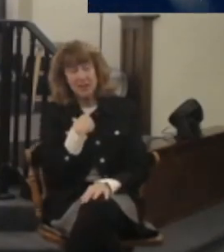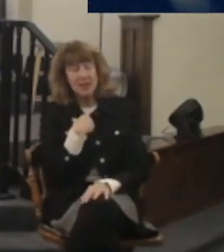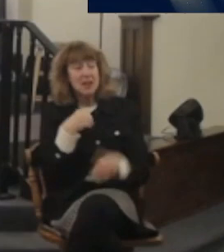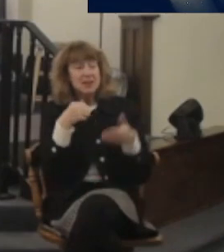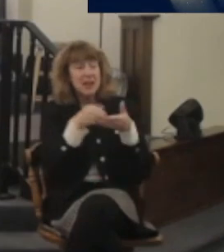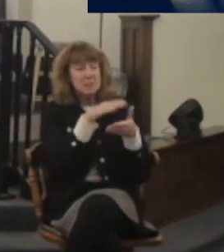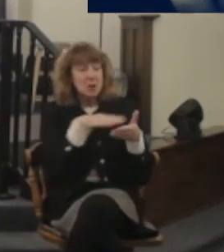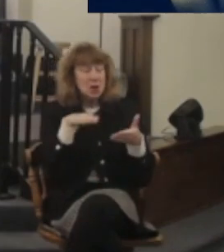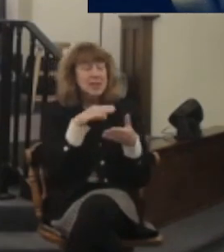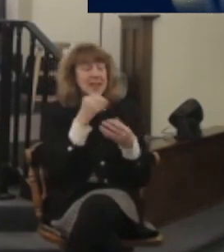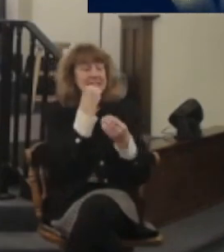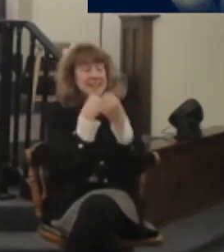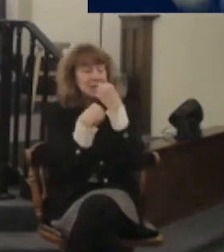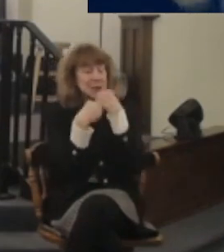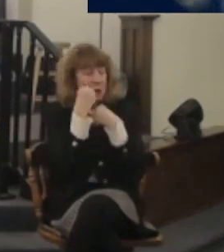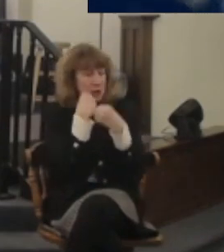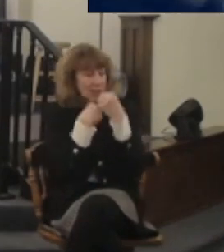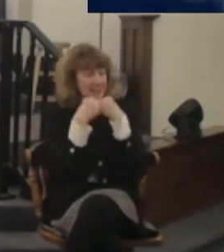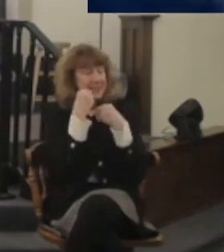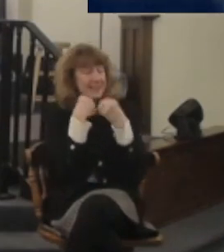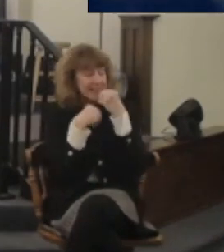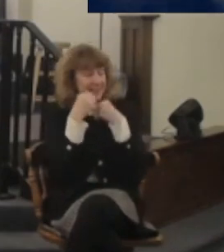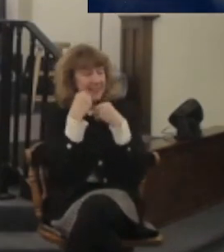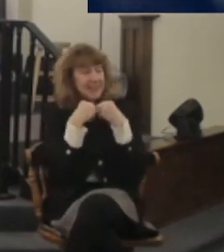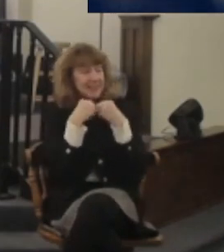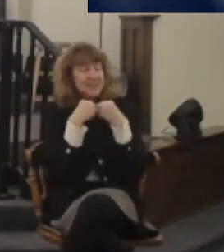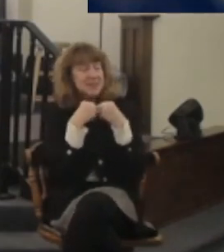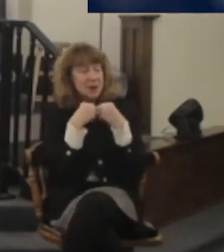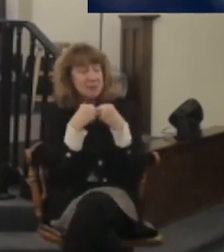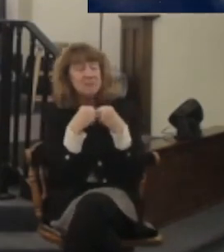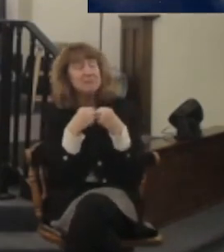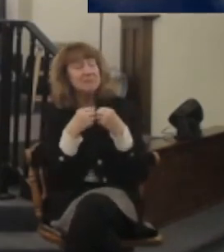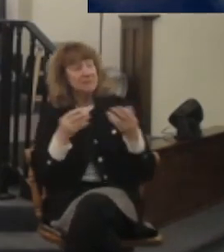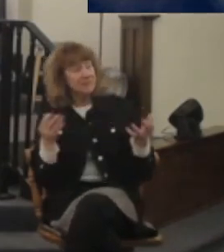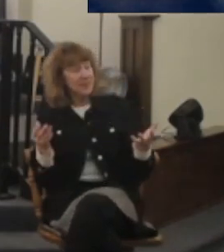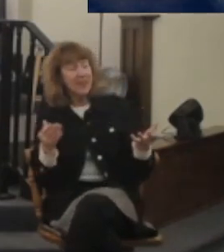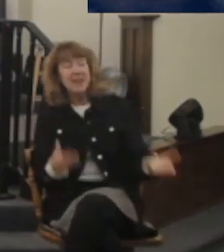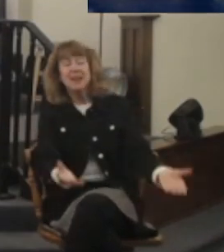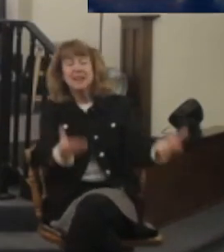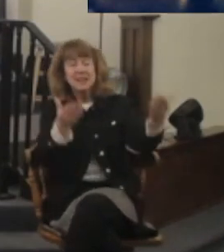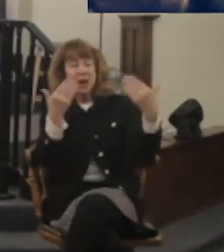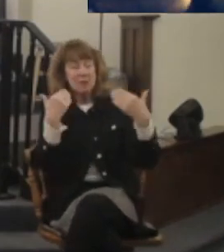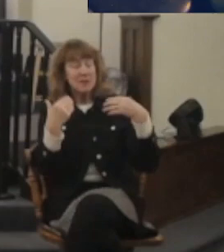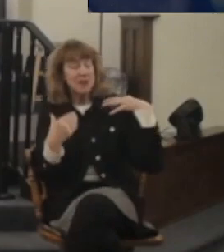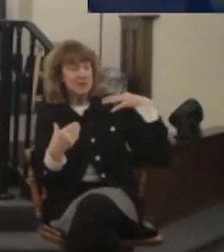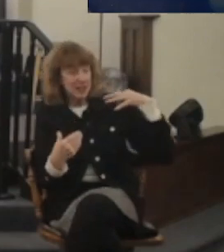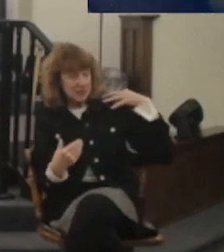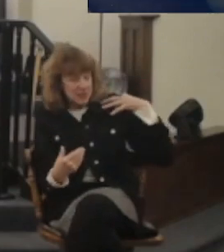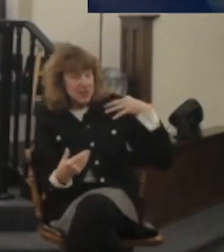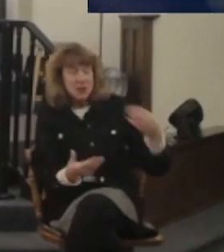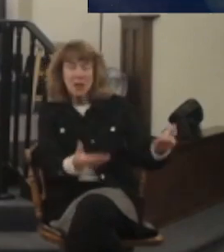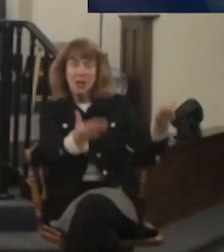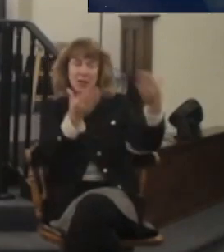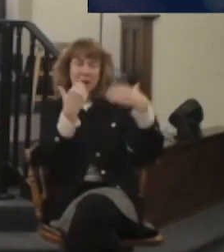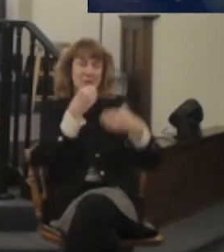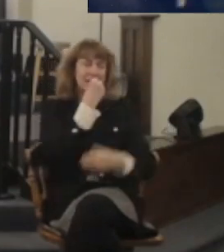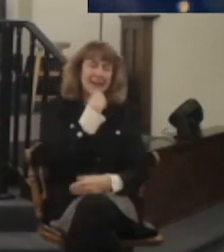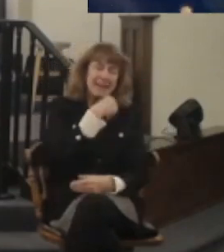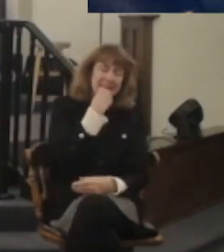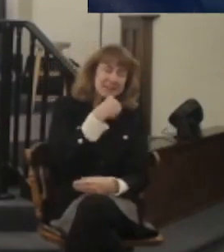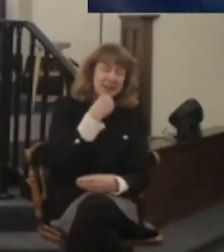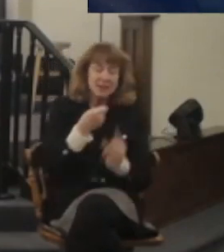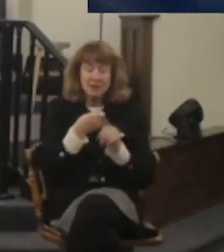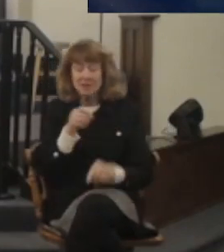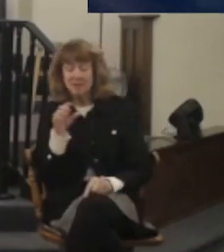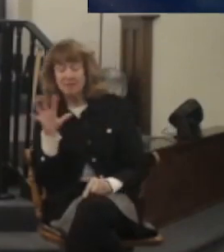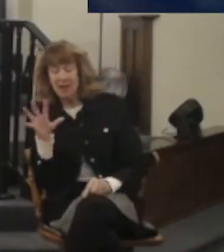dinner. So it, you know what? Come volunteer, come eat. It's from 5